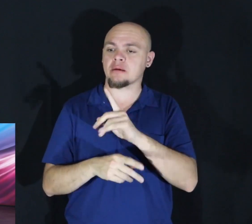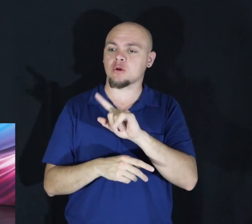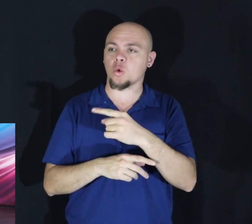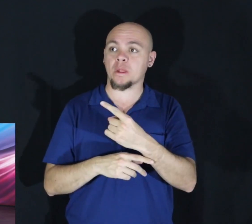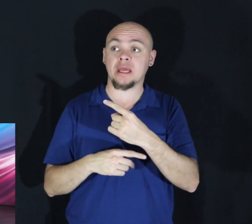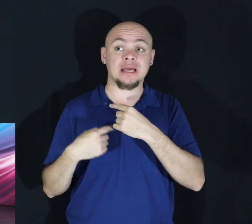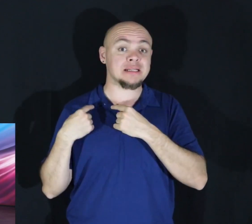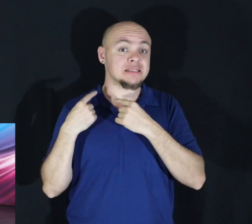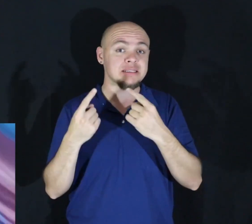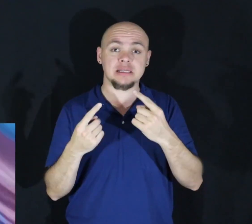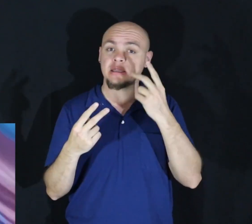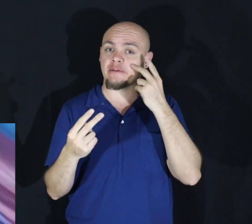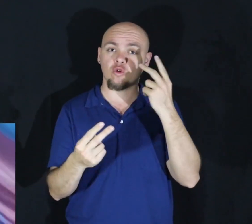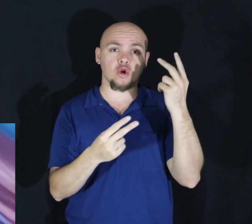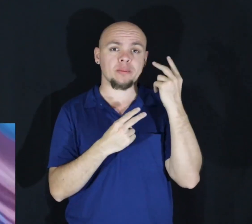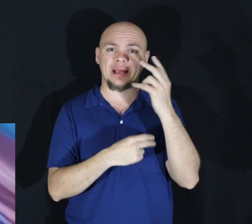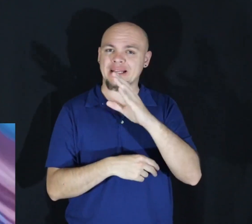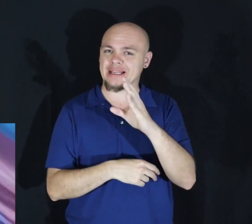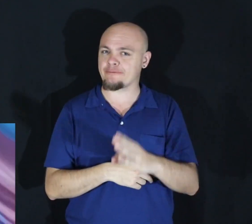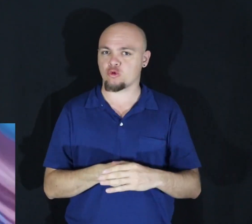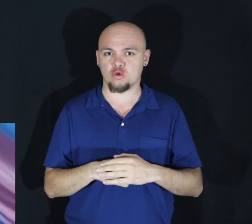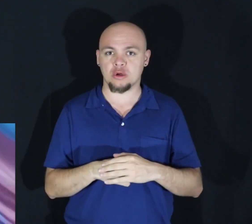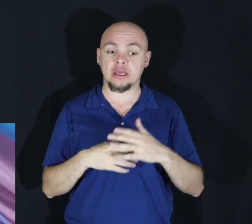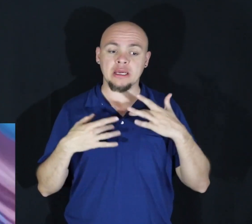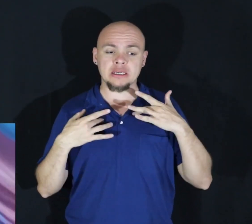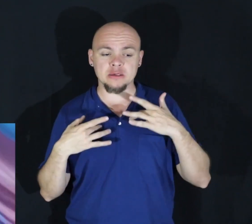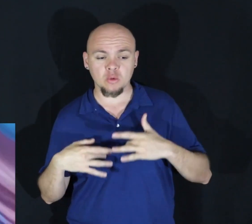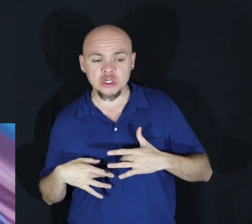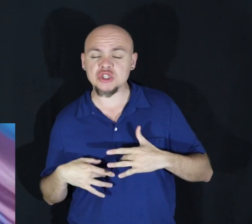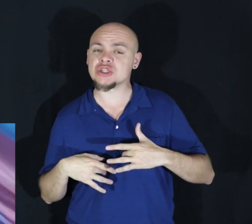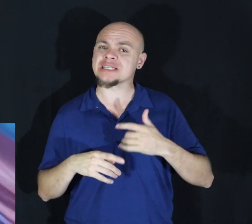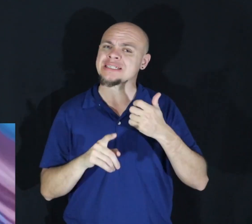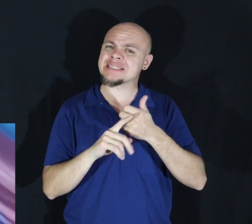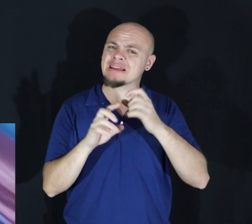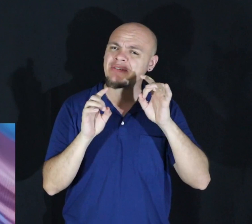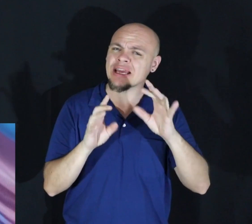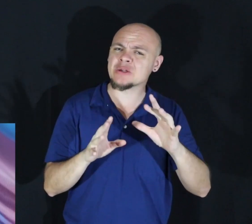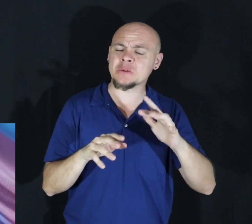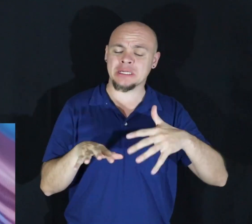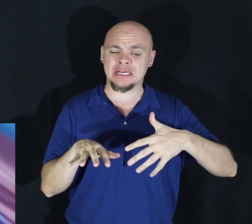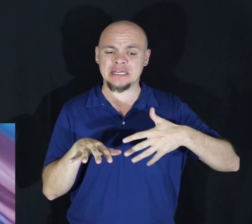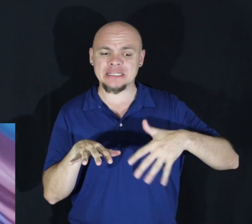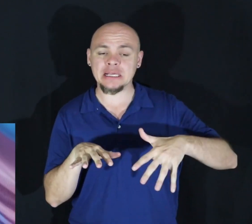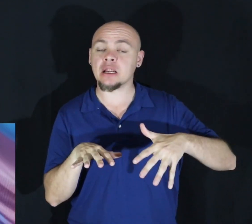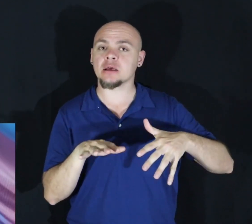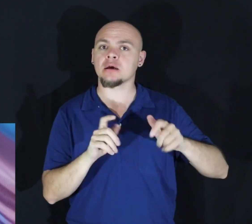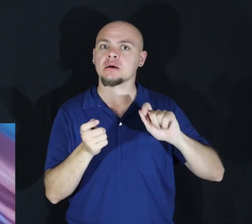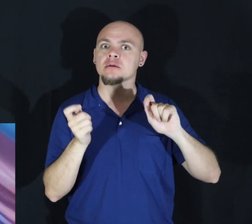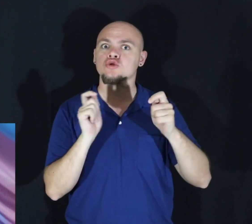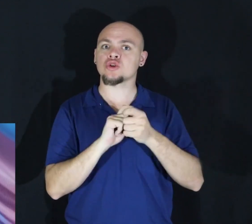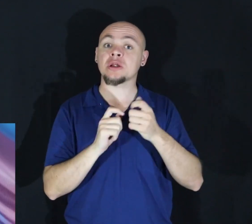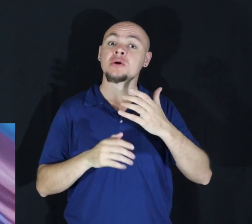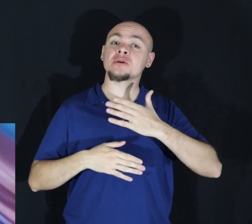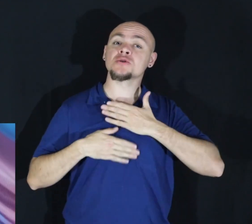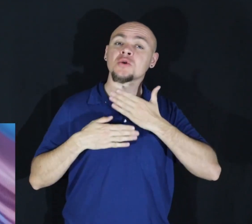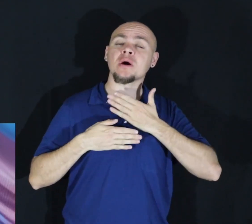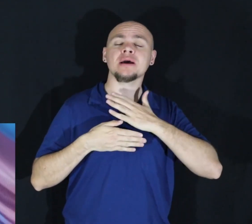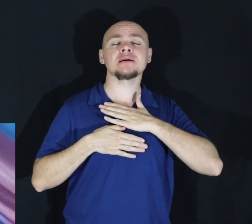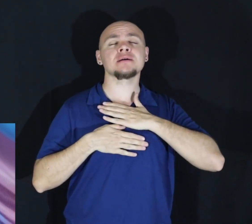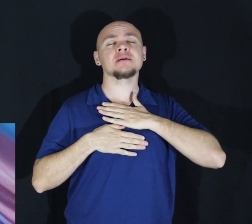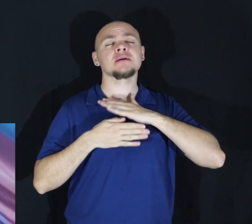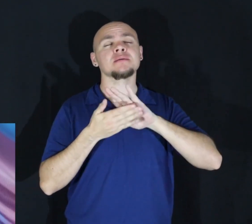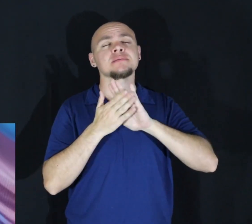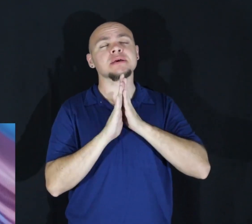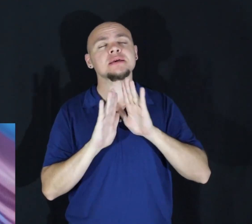since. From depression, self-hatred, and anxiety, to joy, peace, and